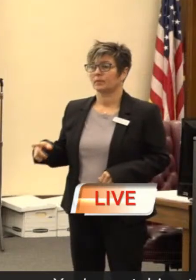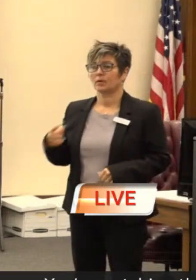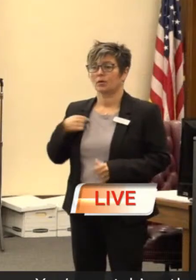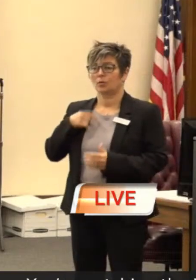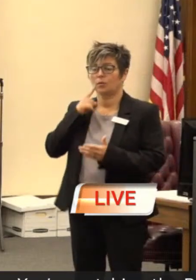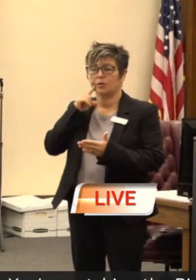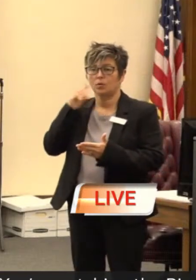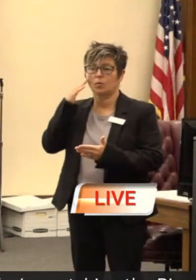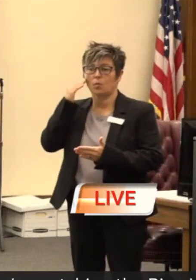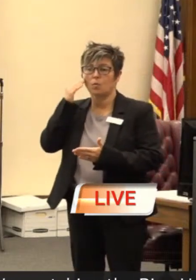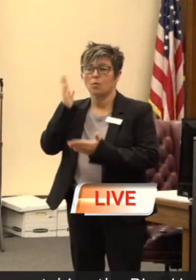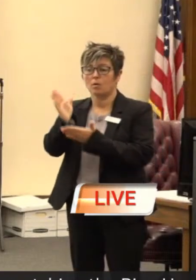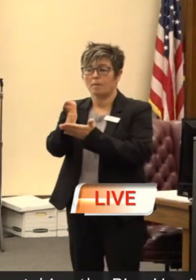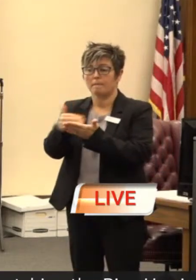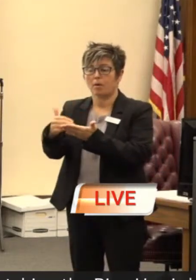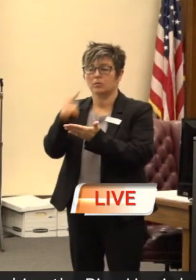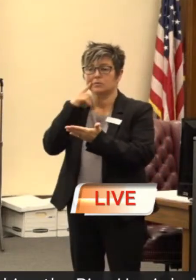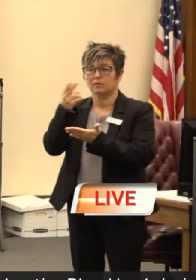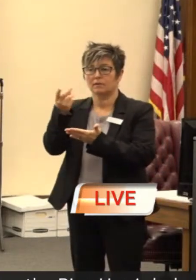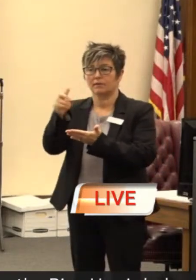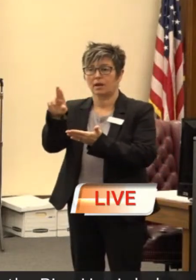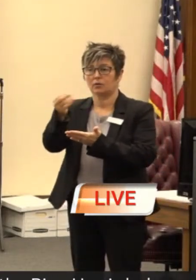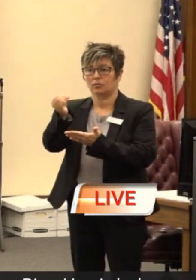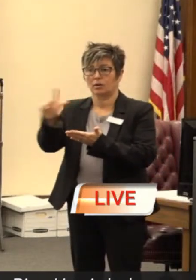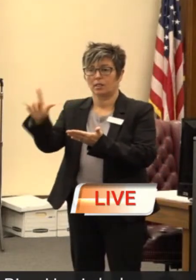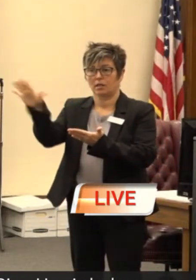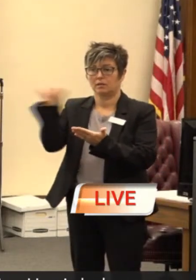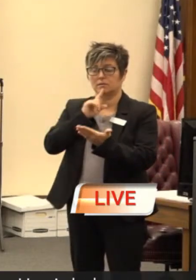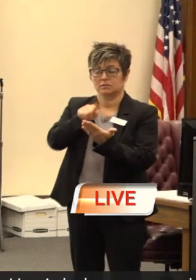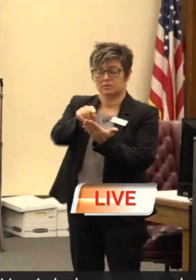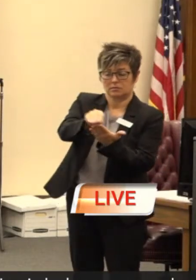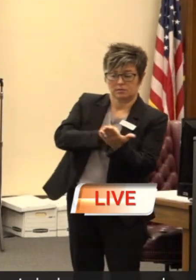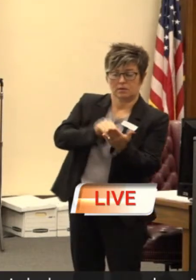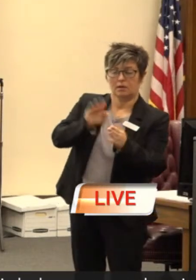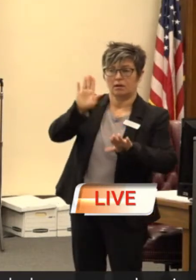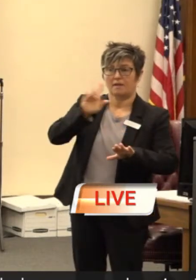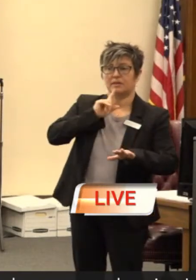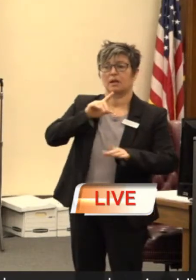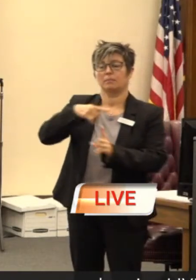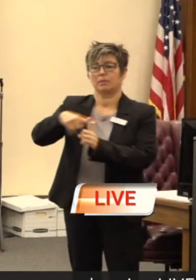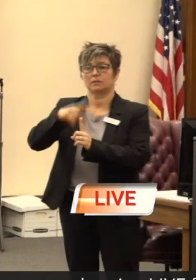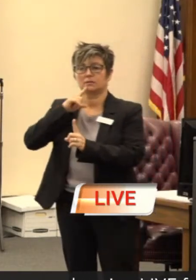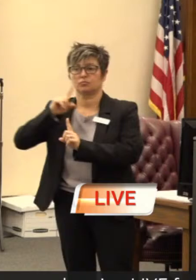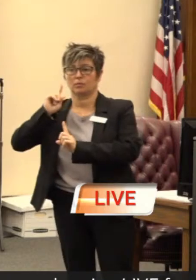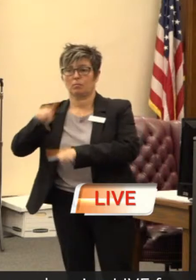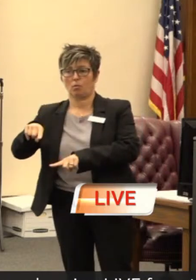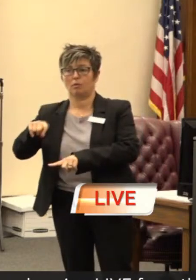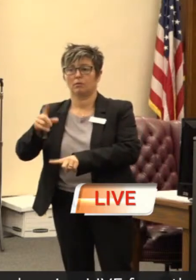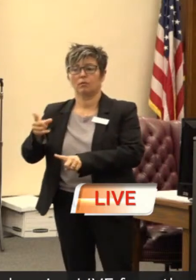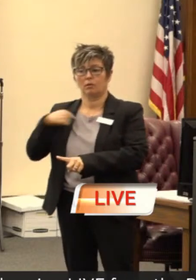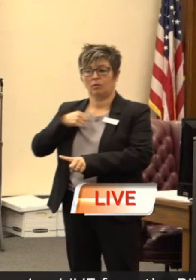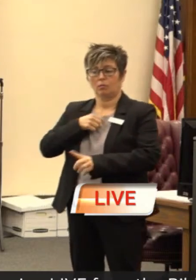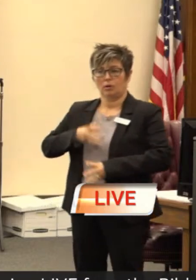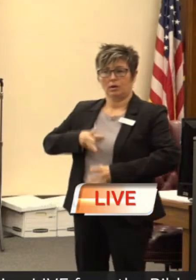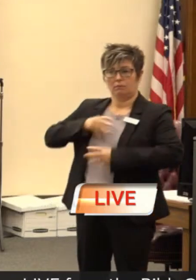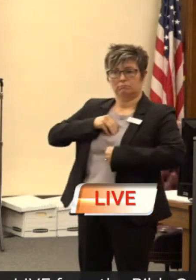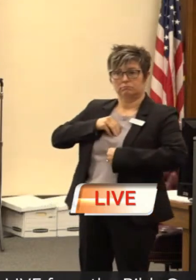Hill's affidavit and accompanying report that are admissible. But we also